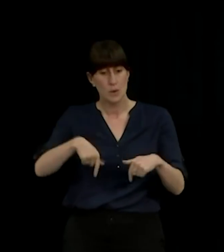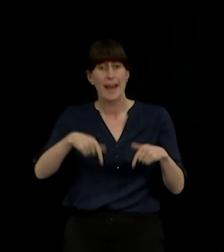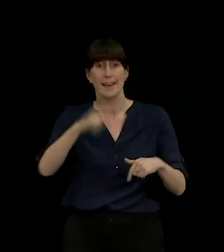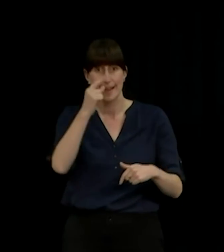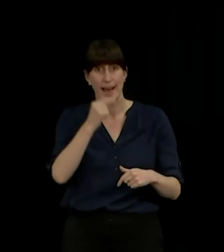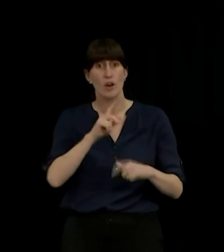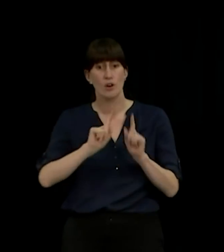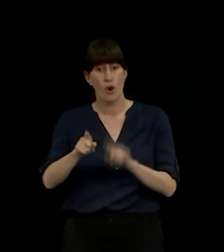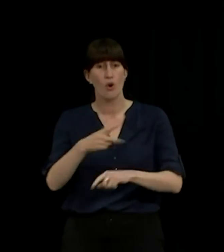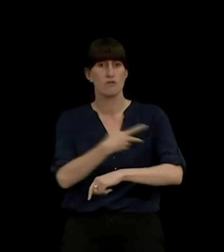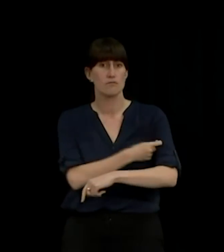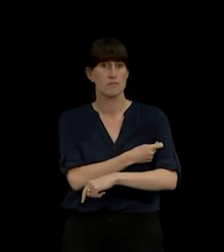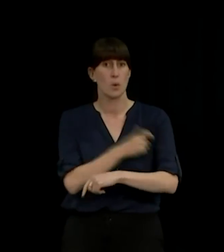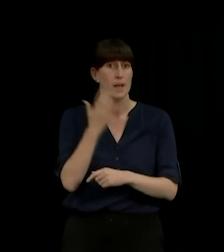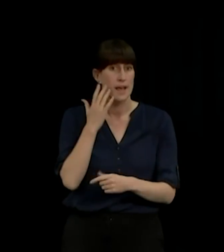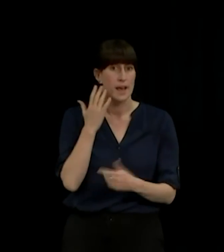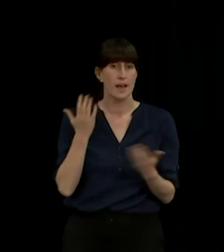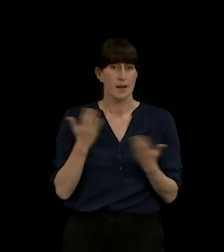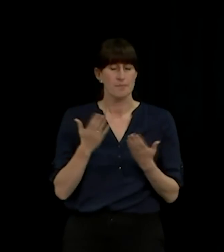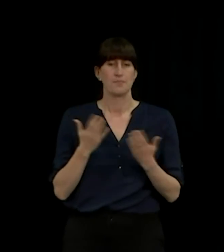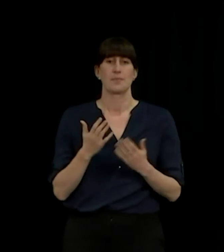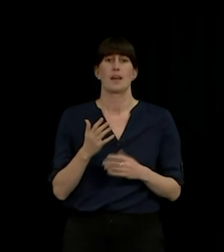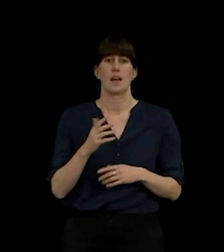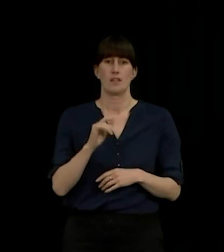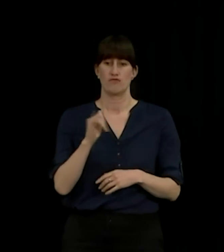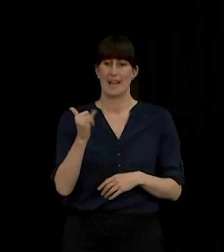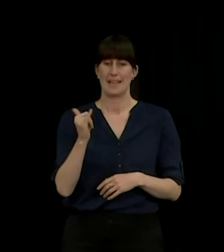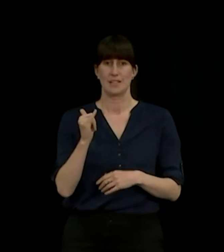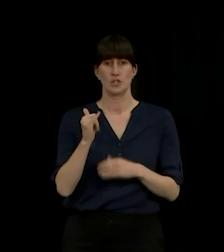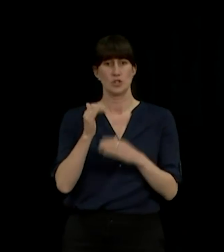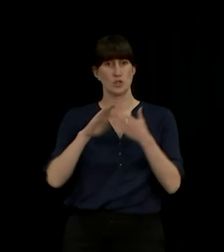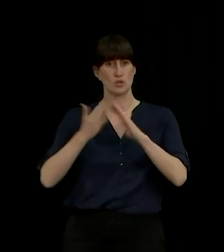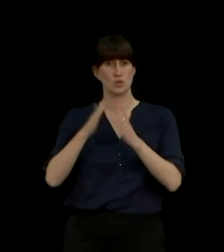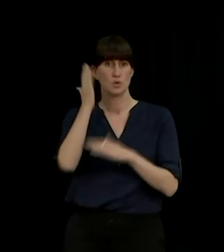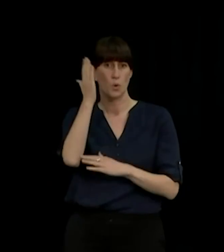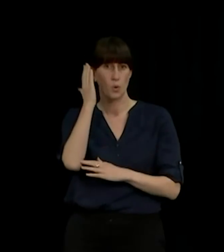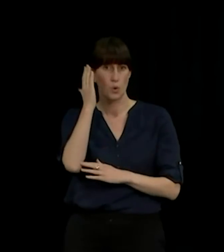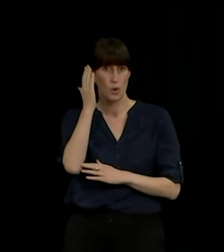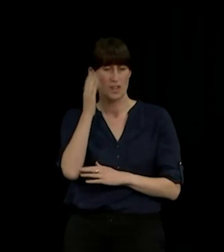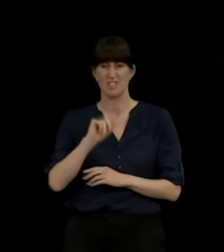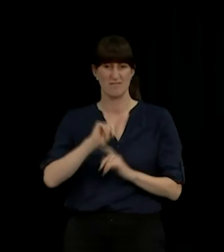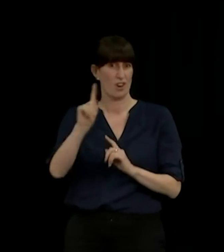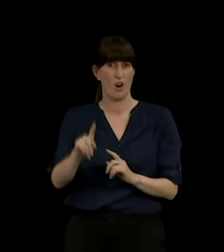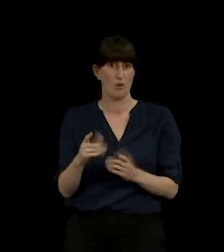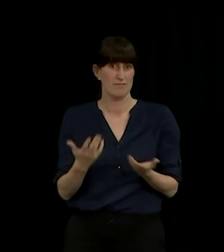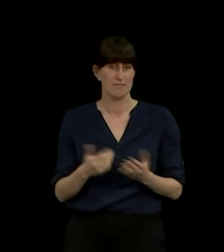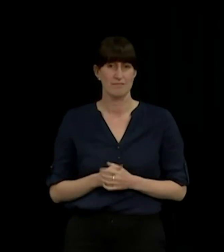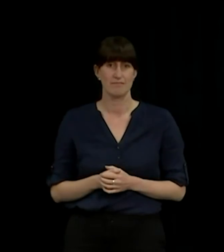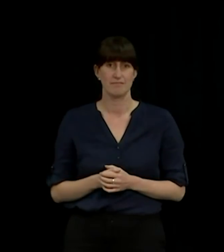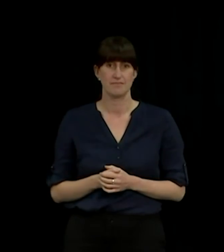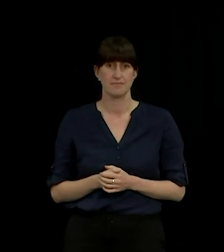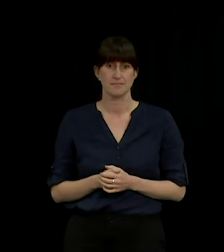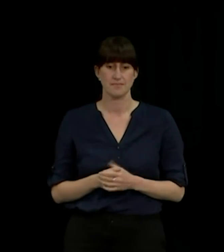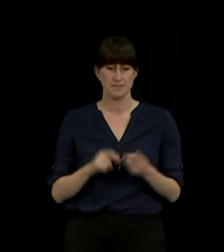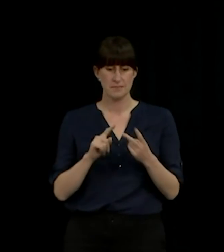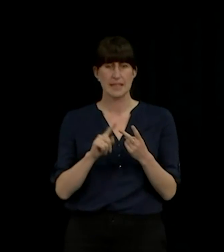the Raglan Area School from 2:30 p.m. Just turn up. The second Waikato case is, as I say,